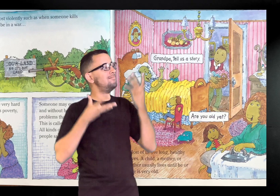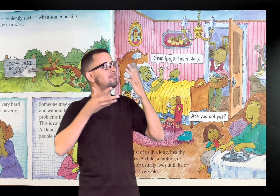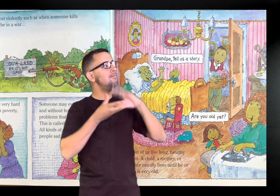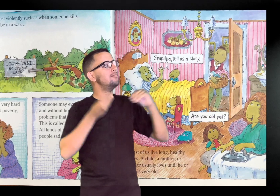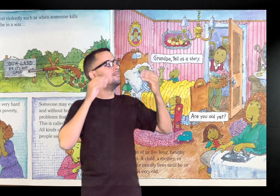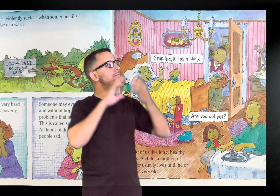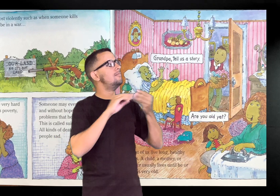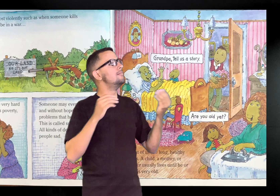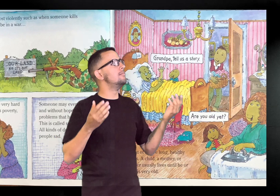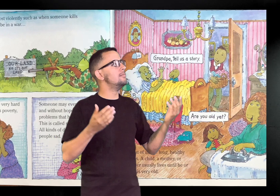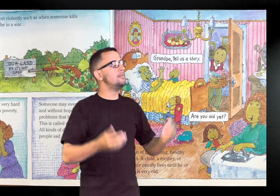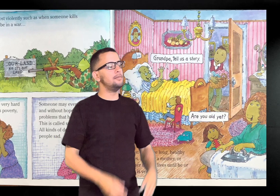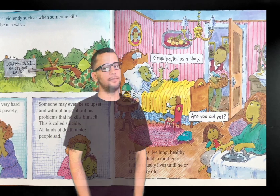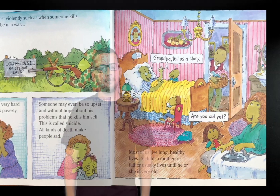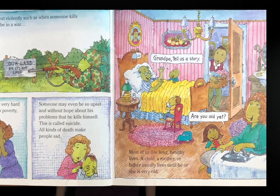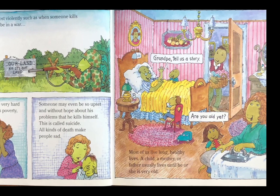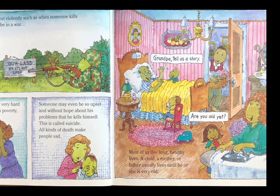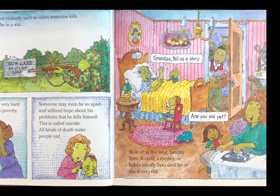Grandpa, tell us a story.